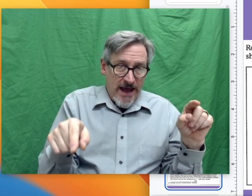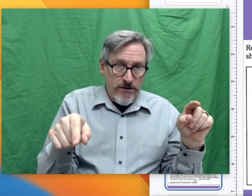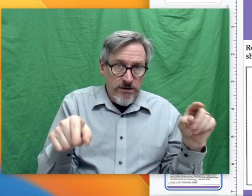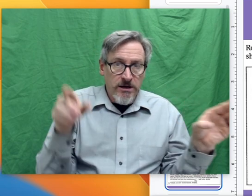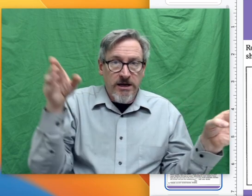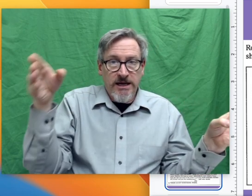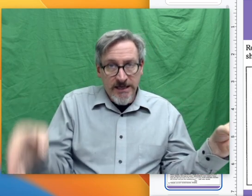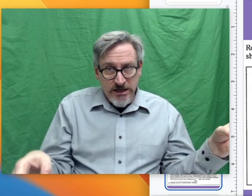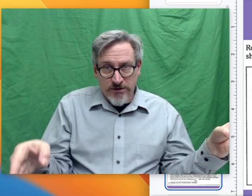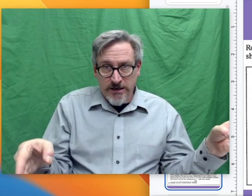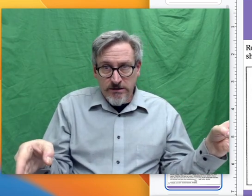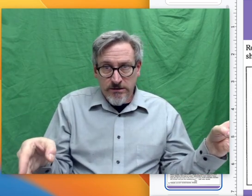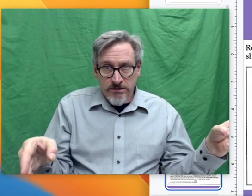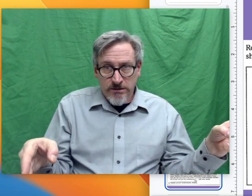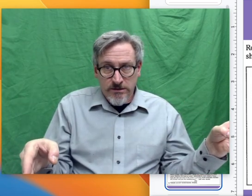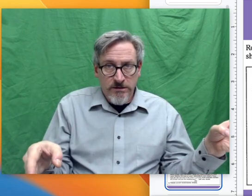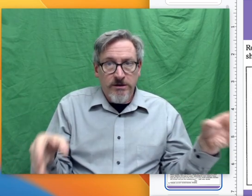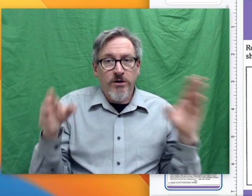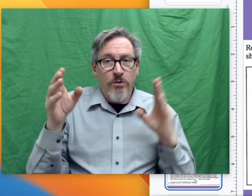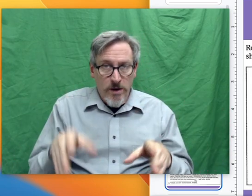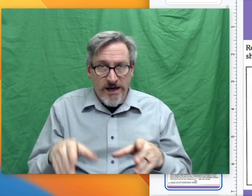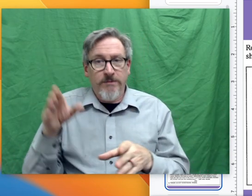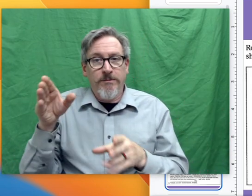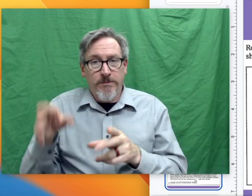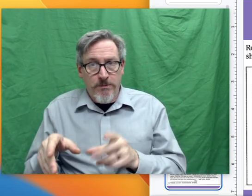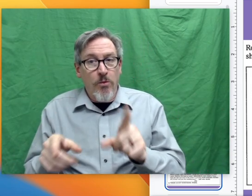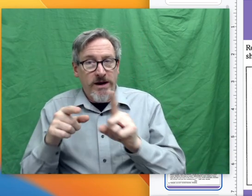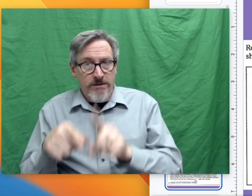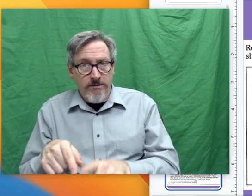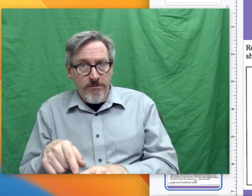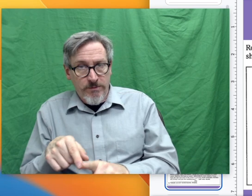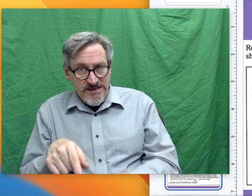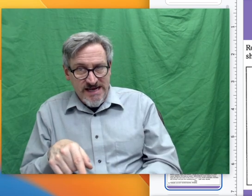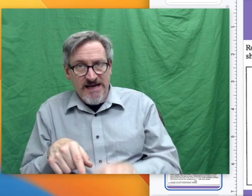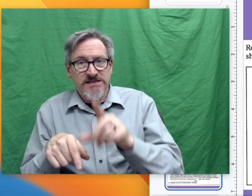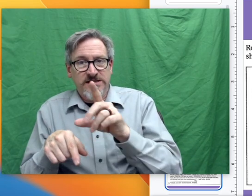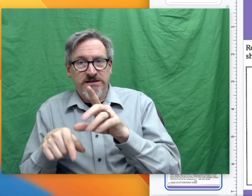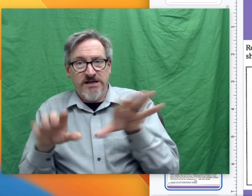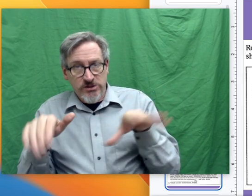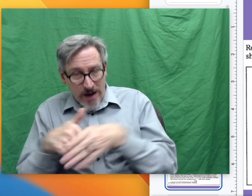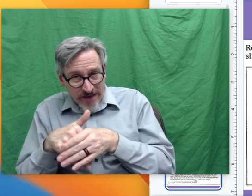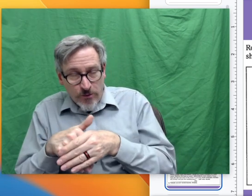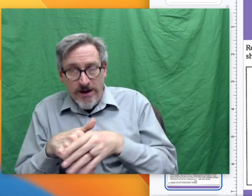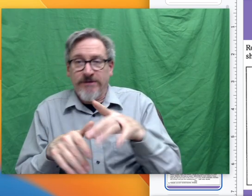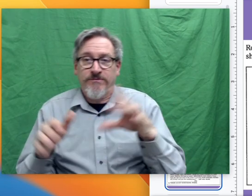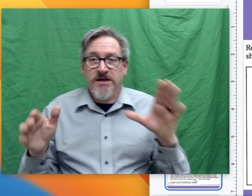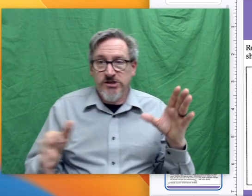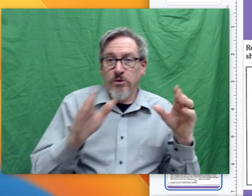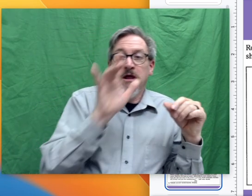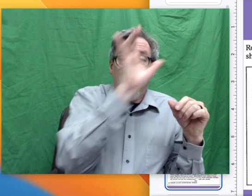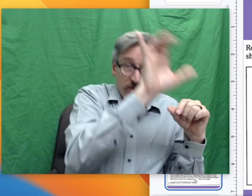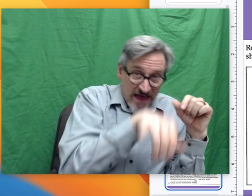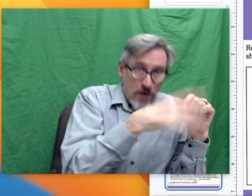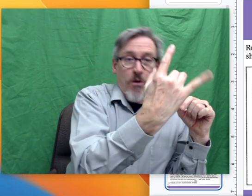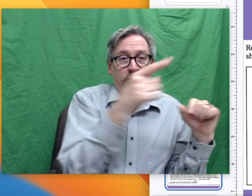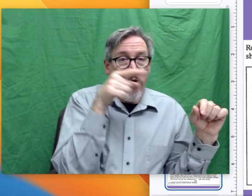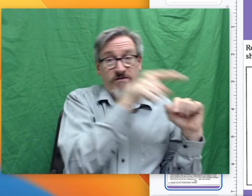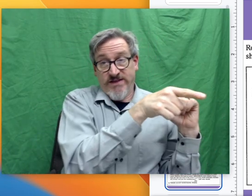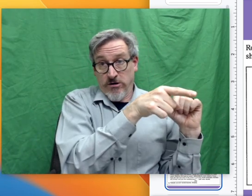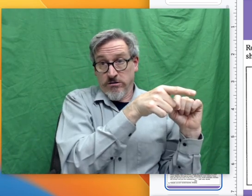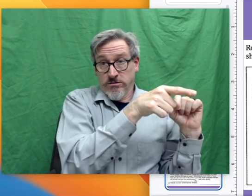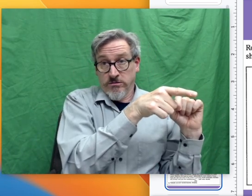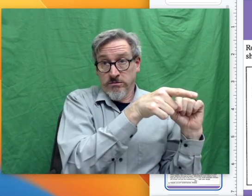man, hearing, wedding, wedding, possess, like so at the wedding. So that one